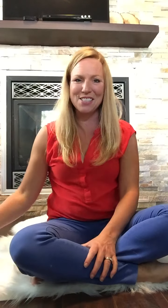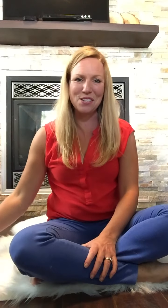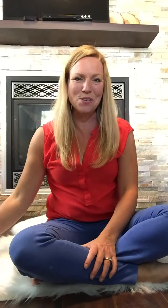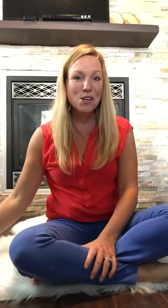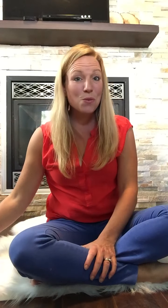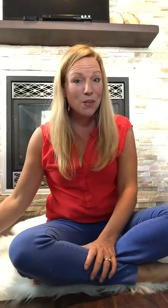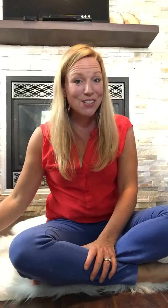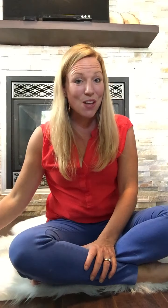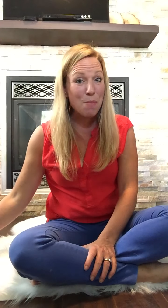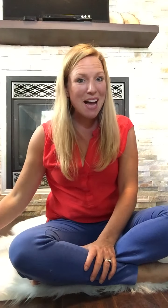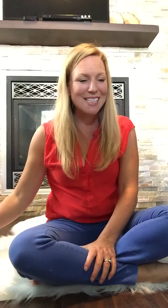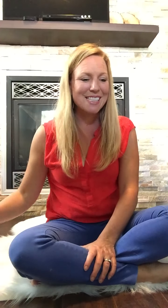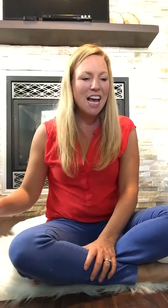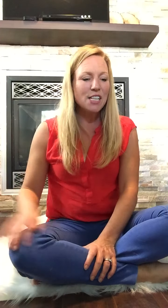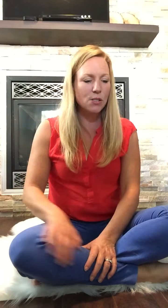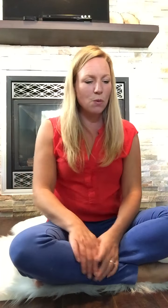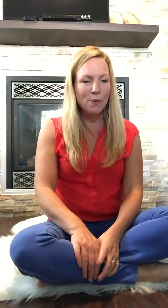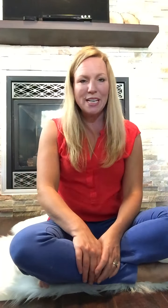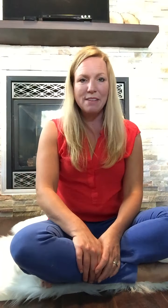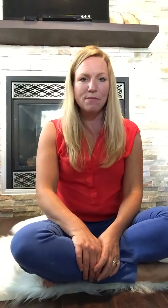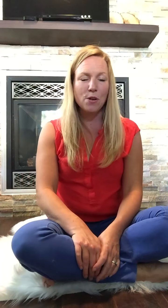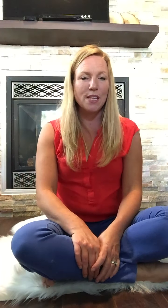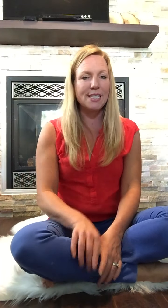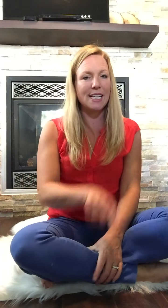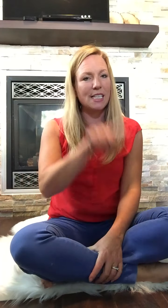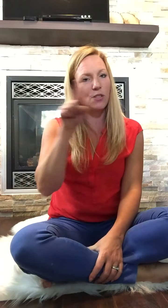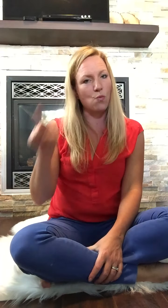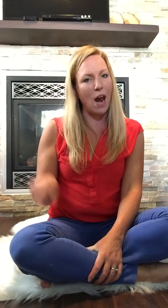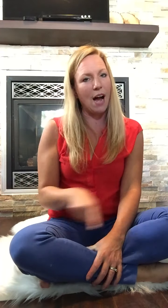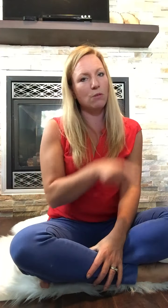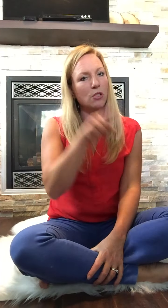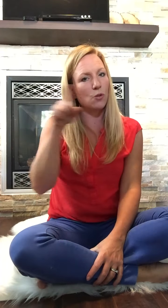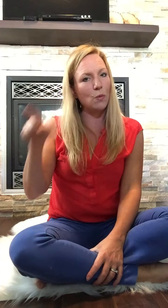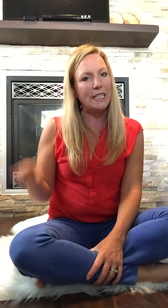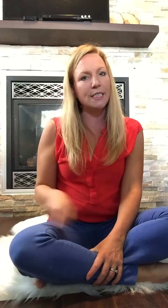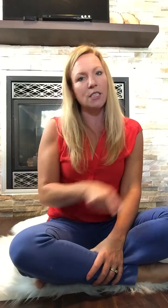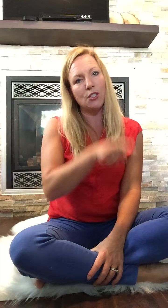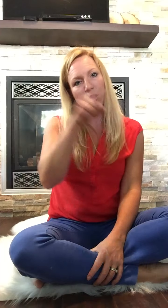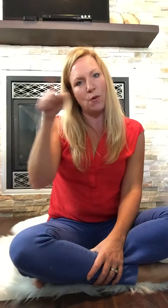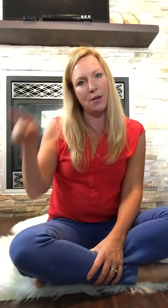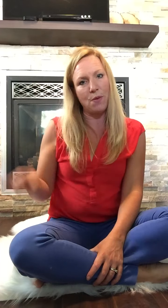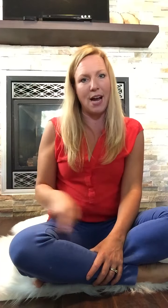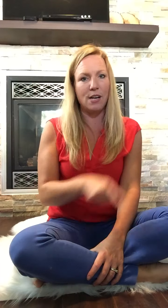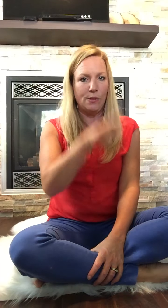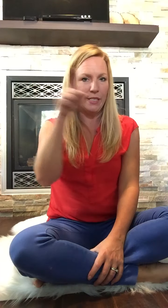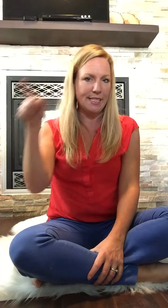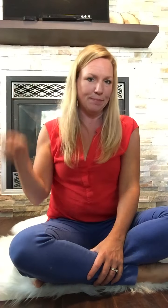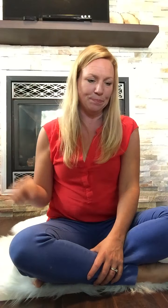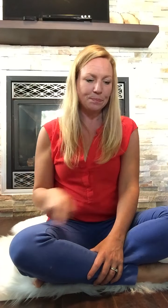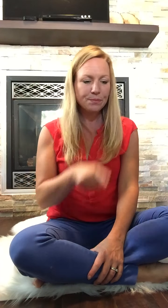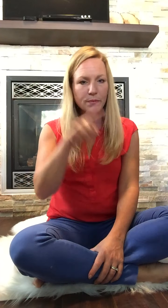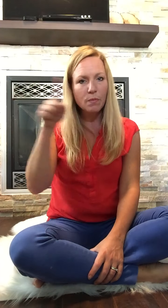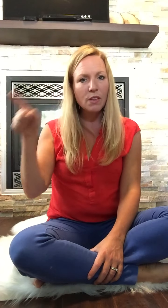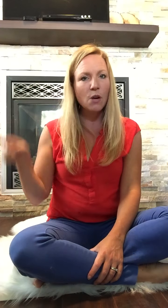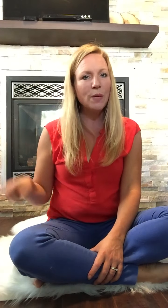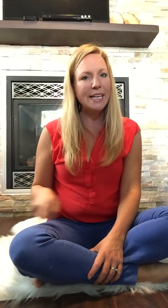let's do the wheels on the bus. So what we need for this is round. So the wheels are going around. We